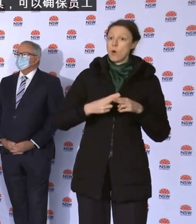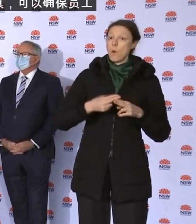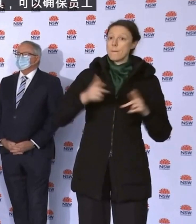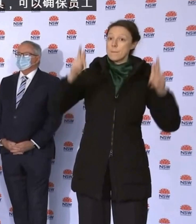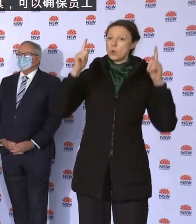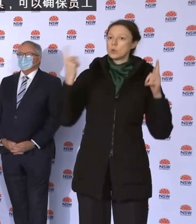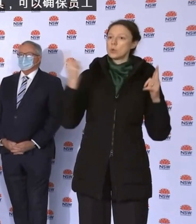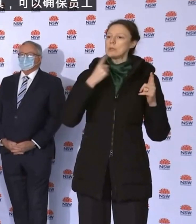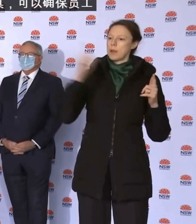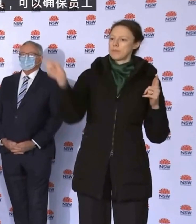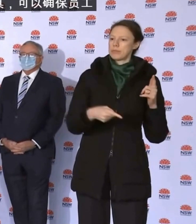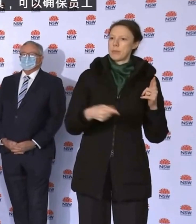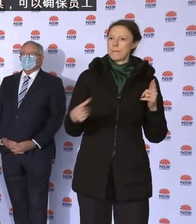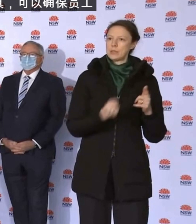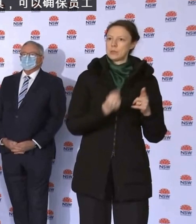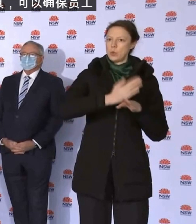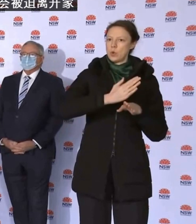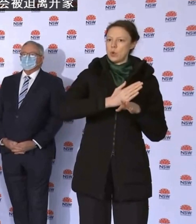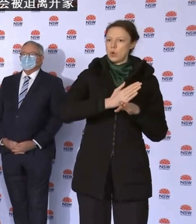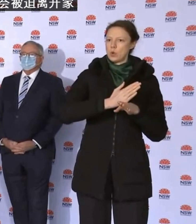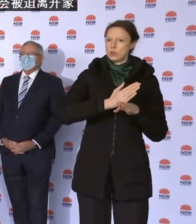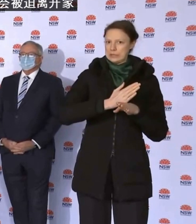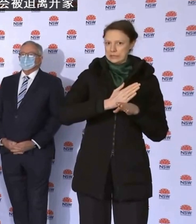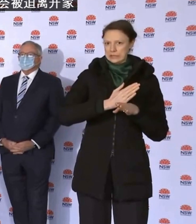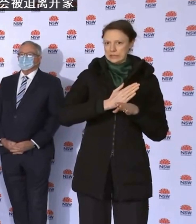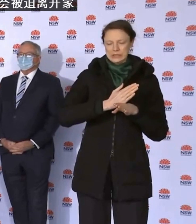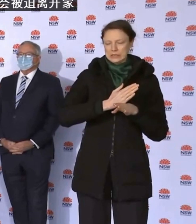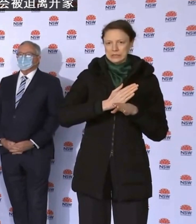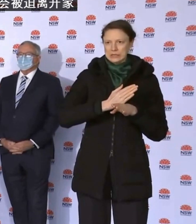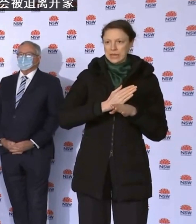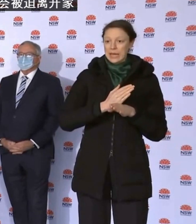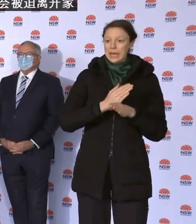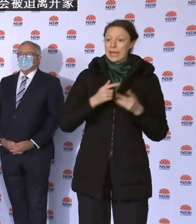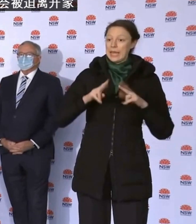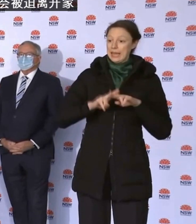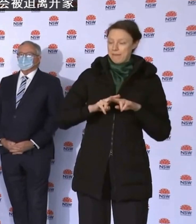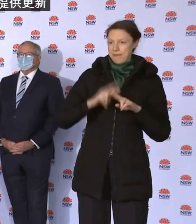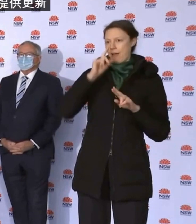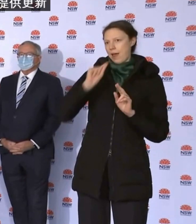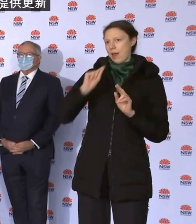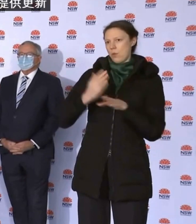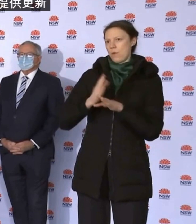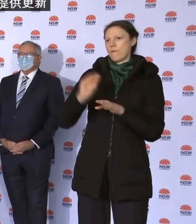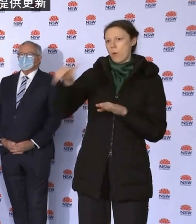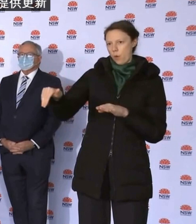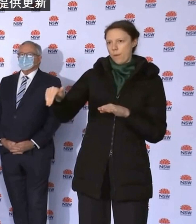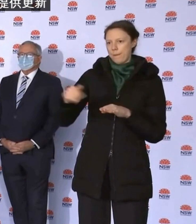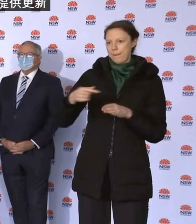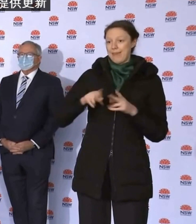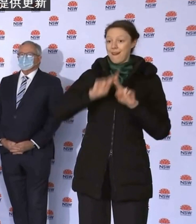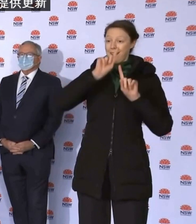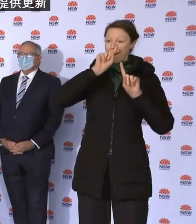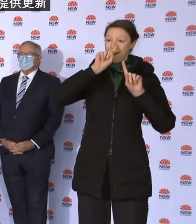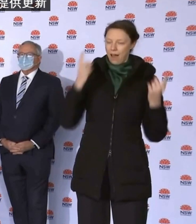tool for us to make sure that employees aren't forced out of their homes if they can safely do their work from home.